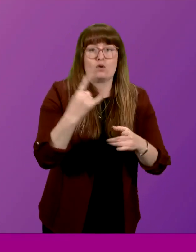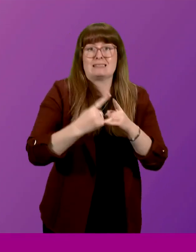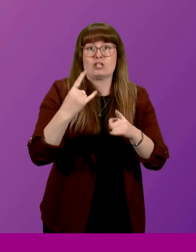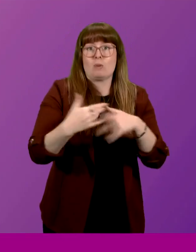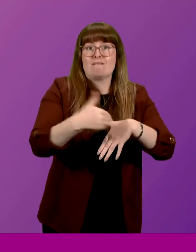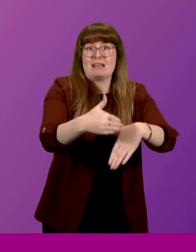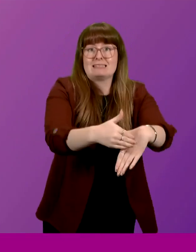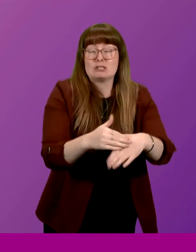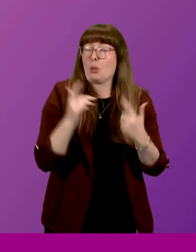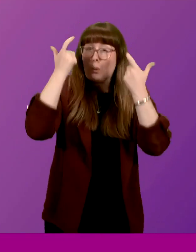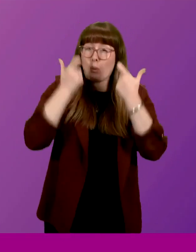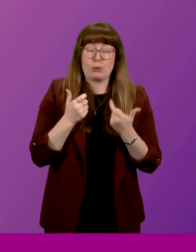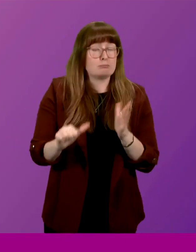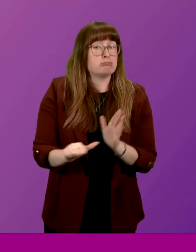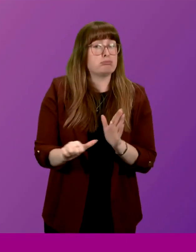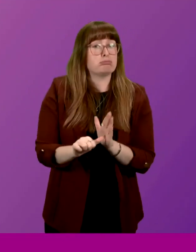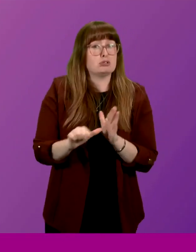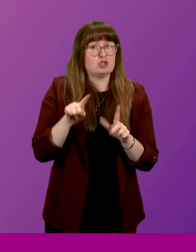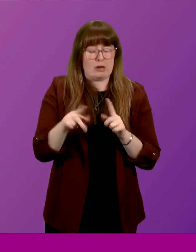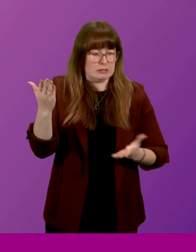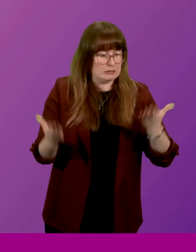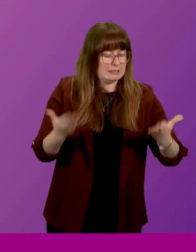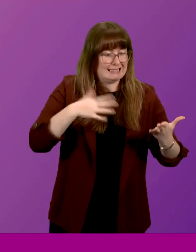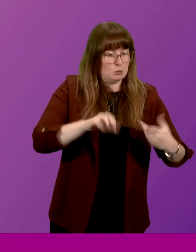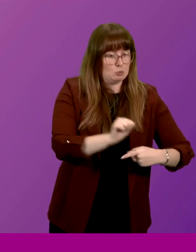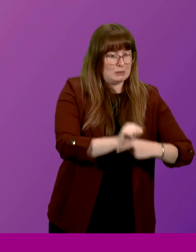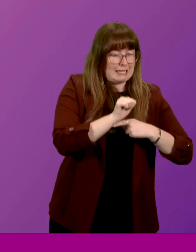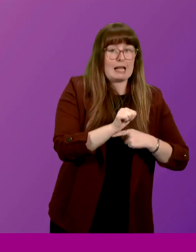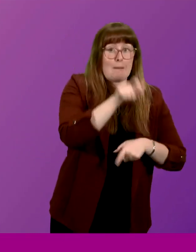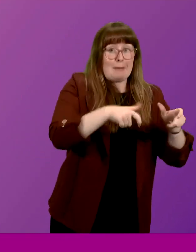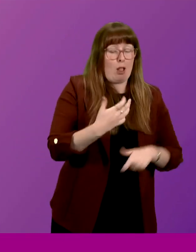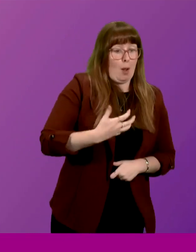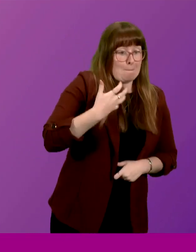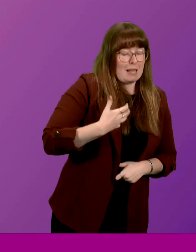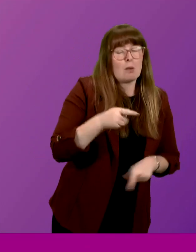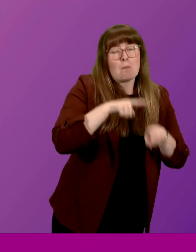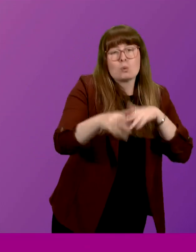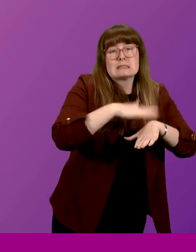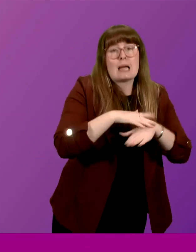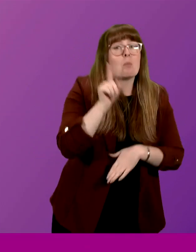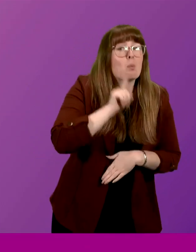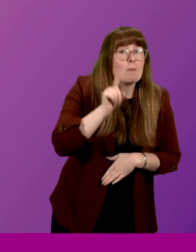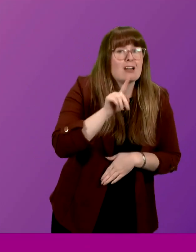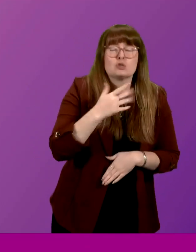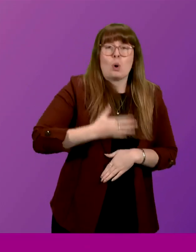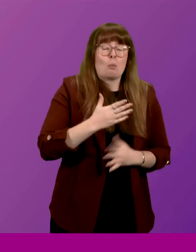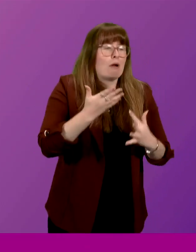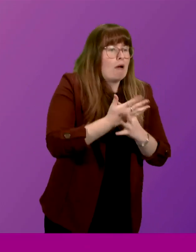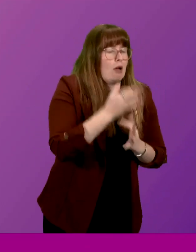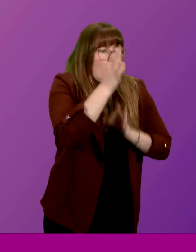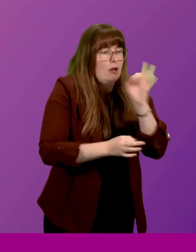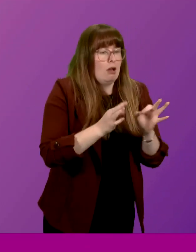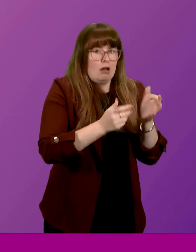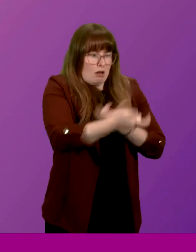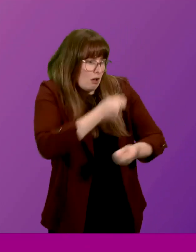The courts have a very difficult task of balancing the need to protect complainants, usually women, from intrusive questioning around